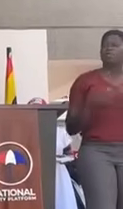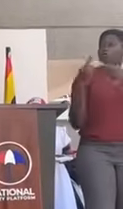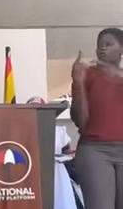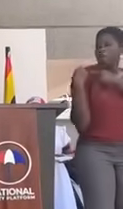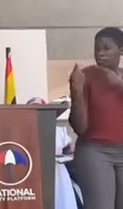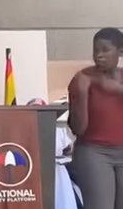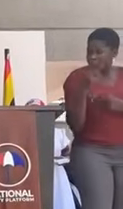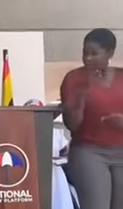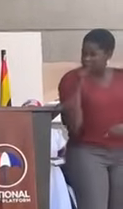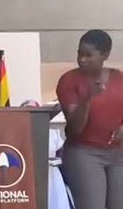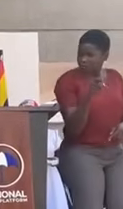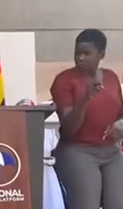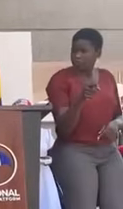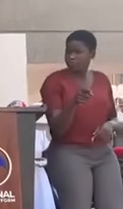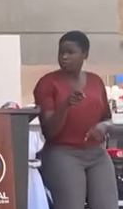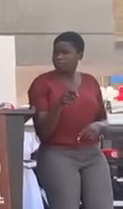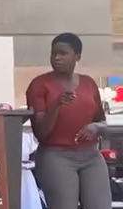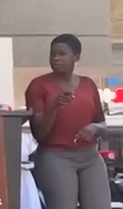obuvunaanyizibwa obwo